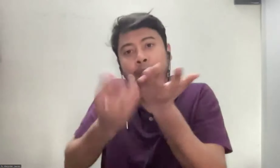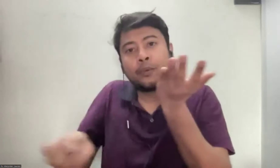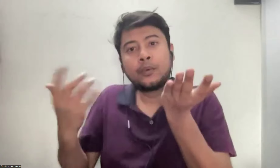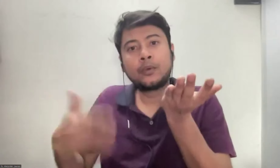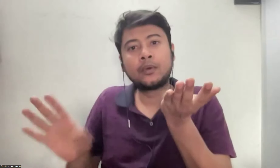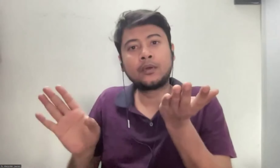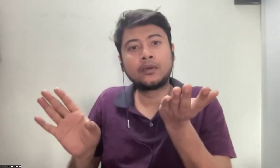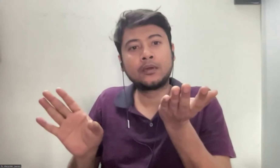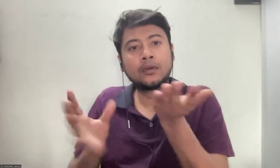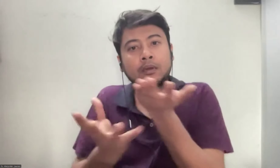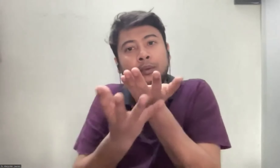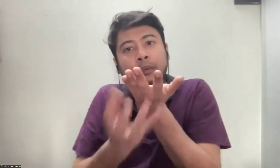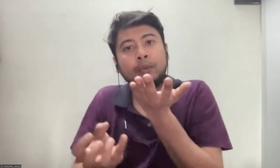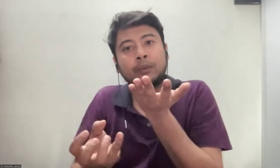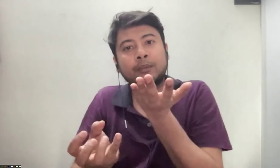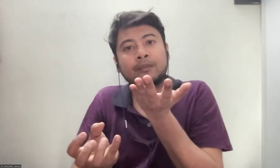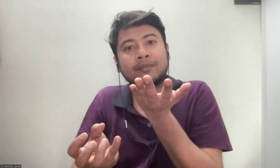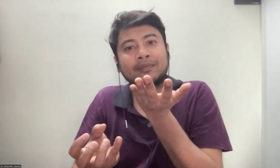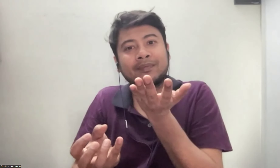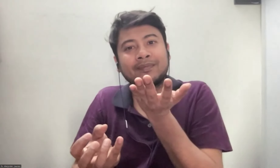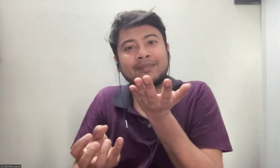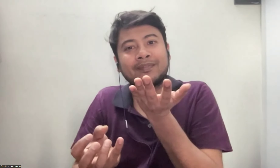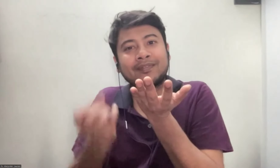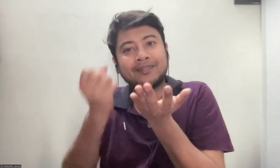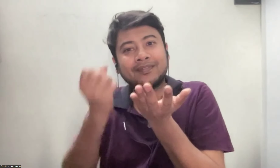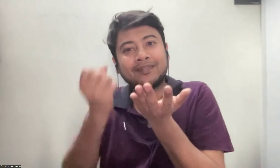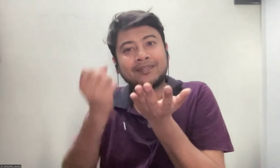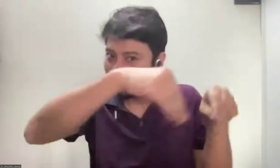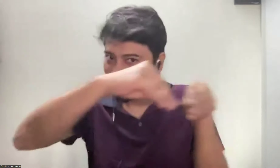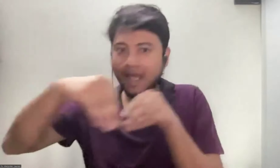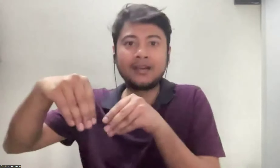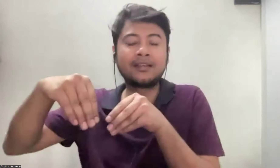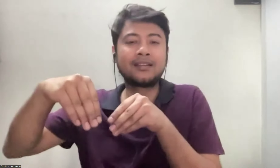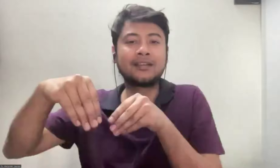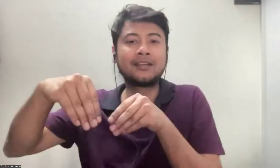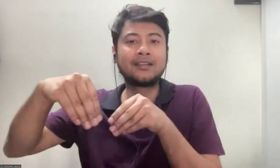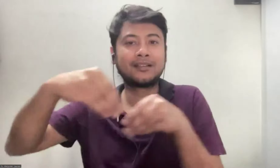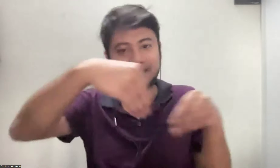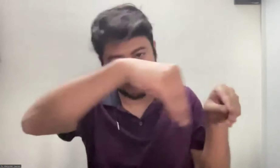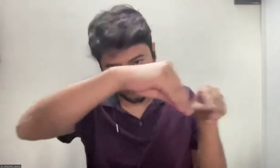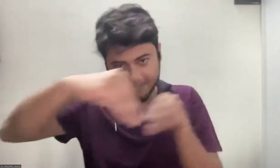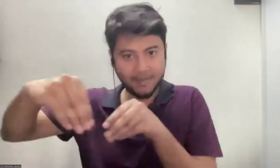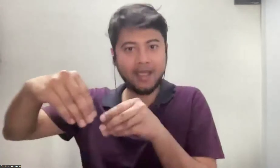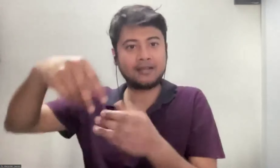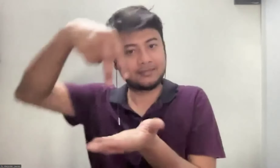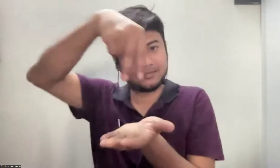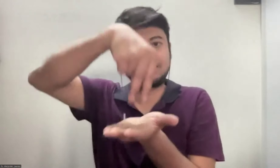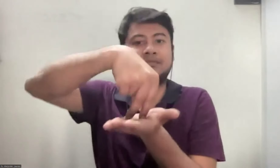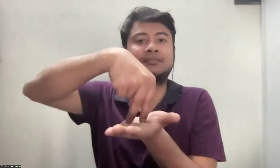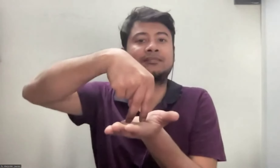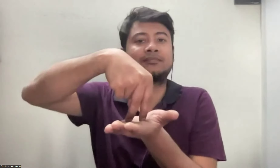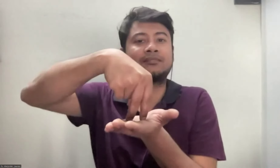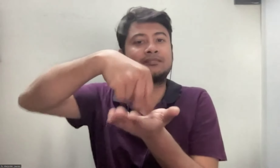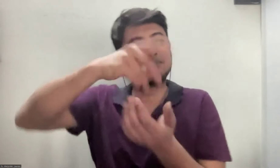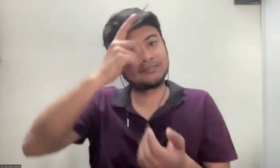Any mat, cotton, woolen, or any kind of mat, but clean and which is used